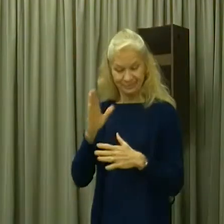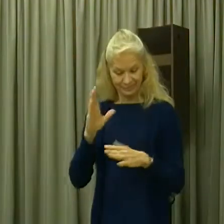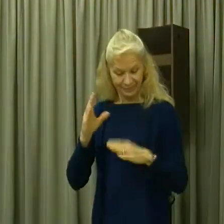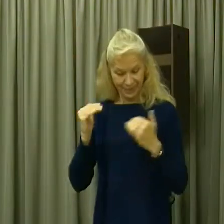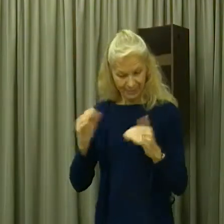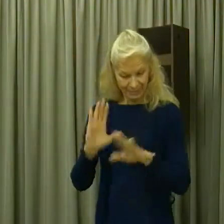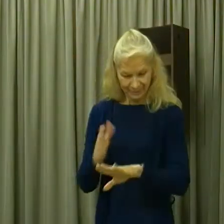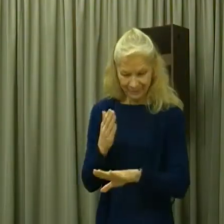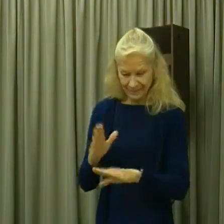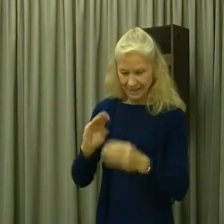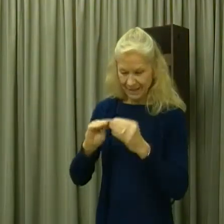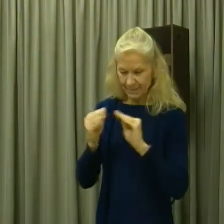giveth more grace.